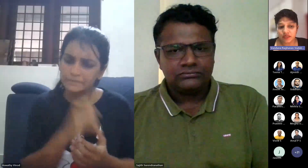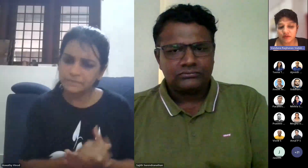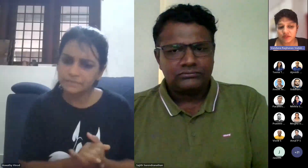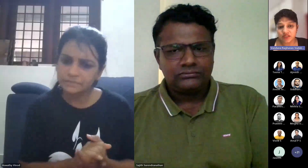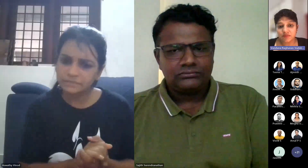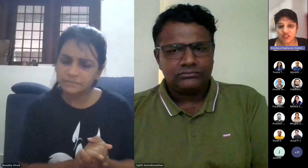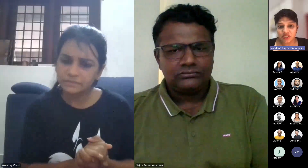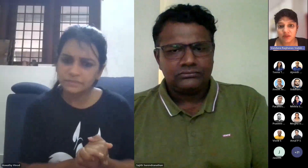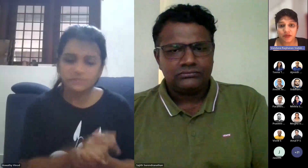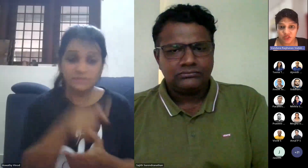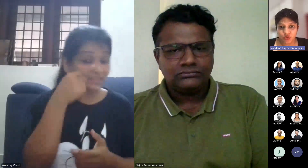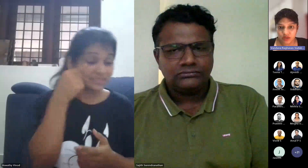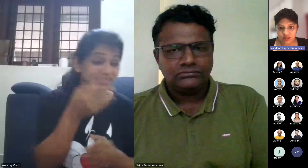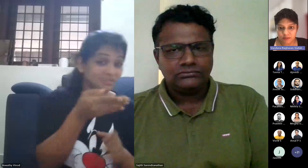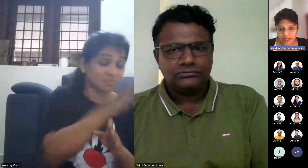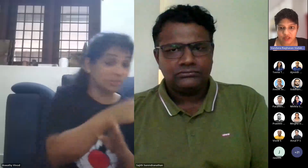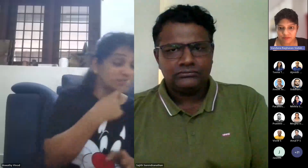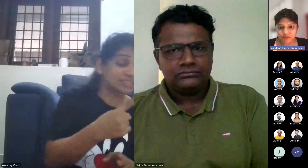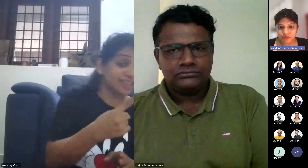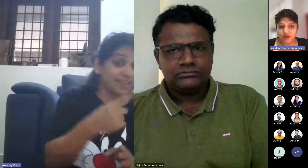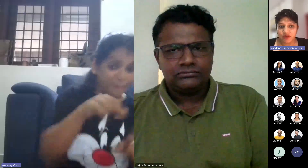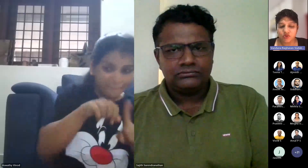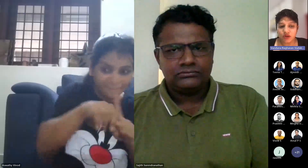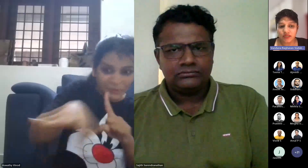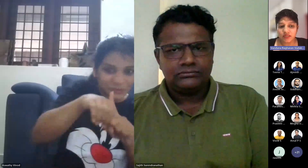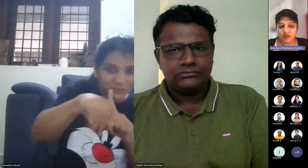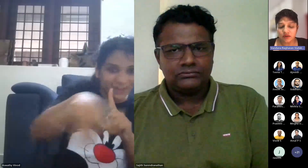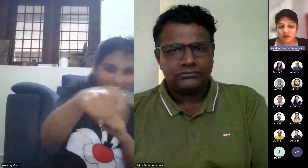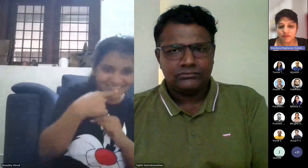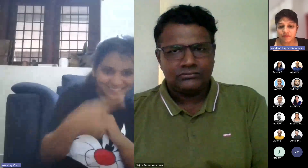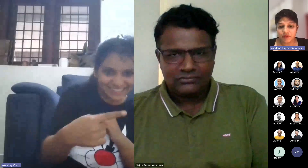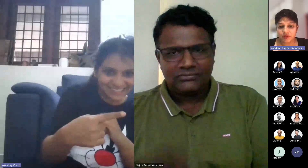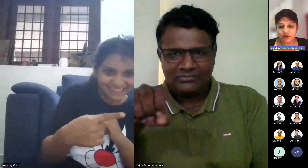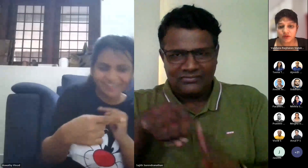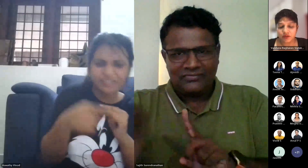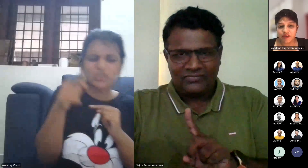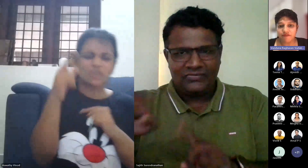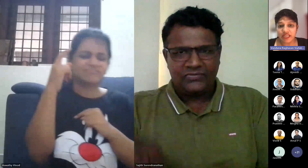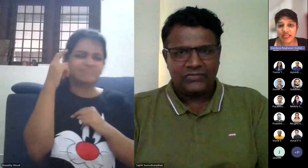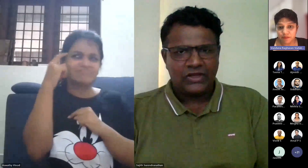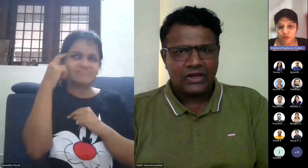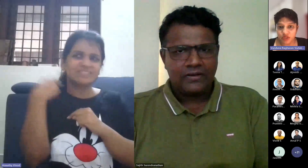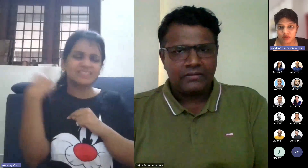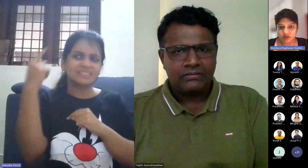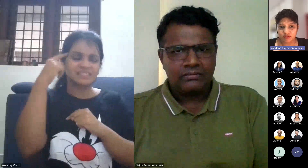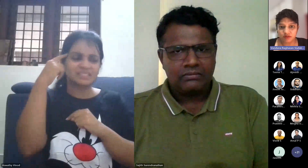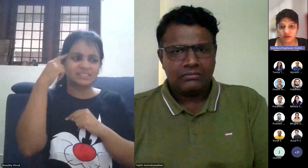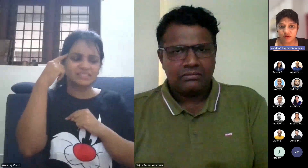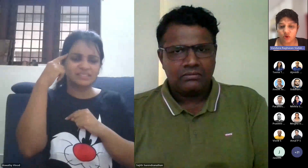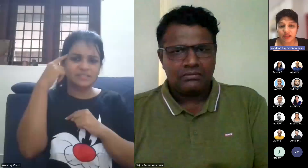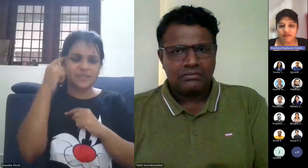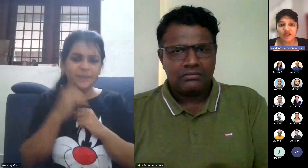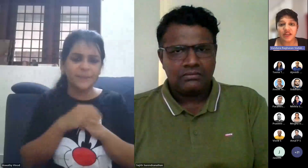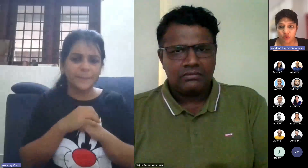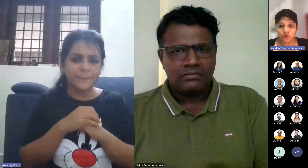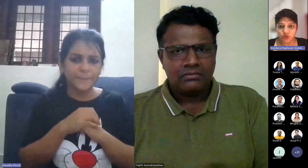I think Sajith mentioned the persona spectrum. So I think every input